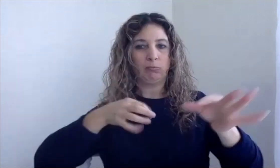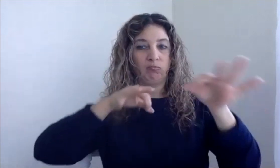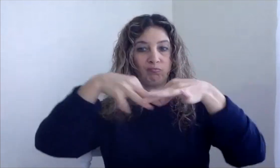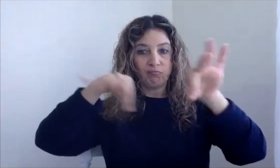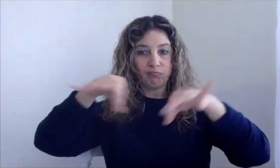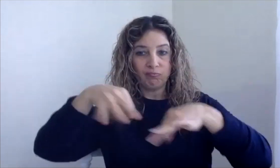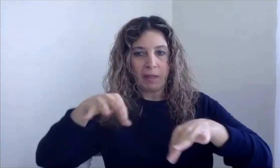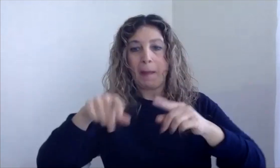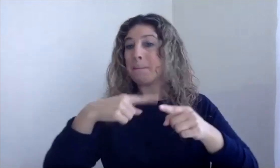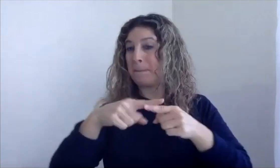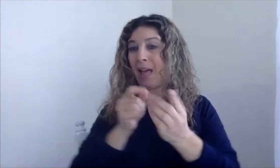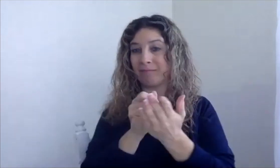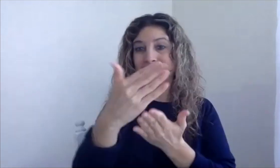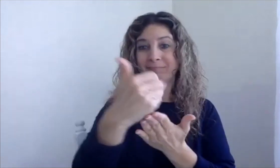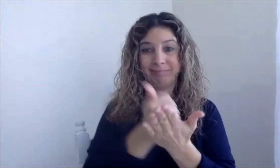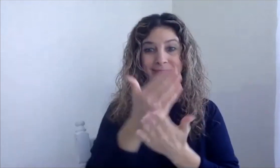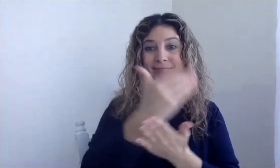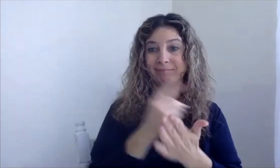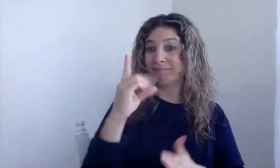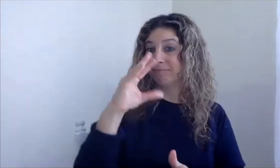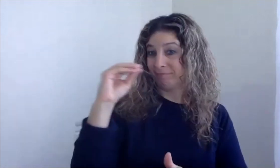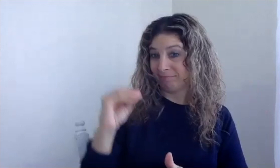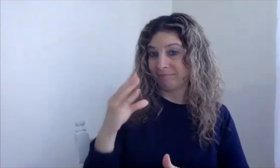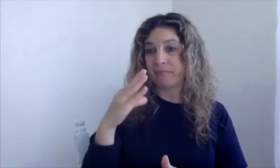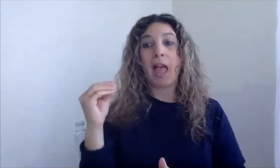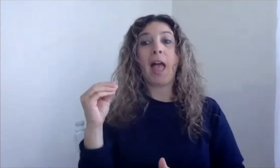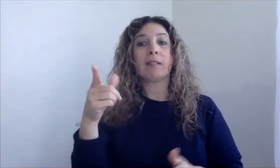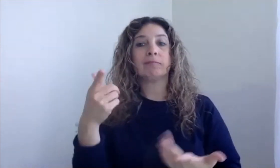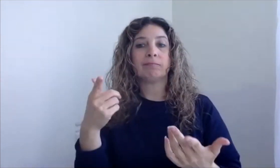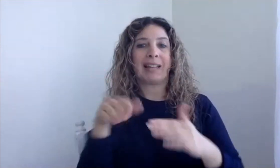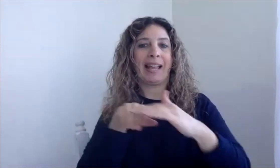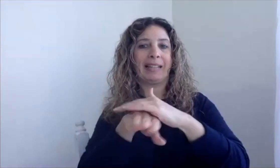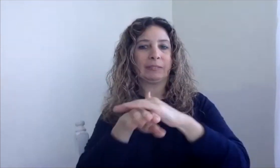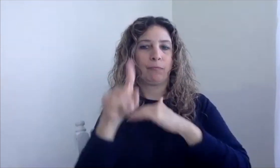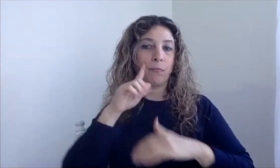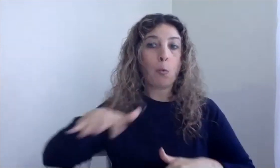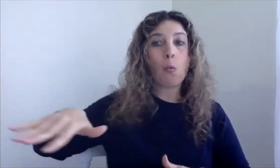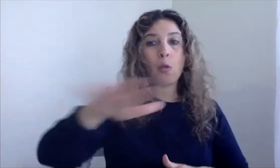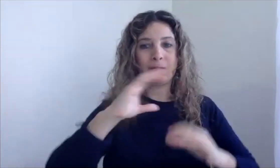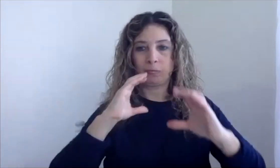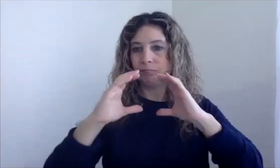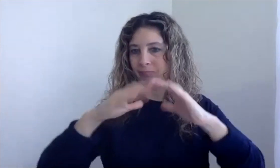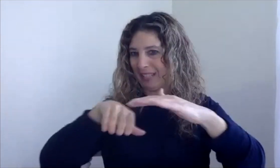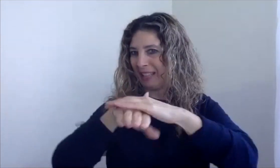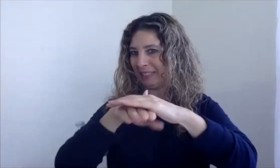I already told you that we were going to talk about that meeting and that the goal here is 100% transparency and